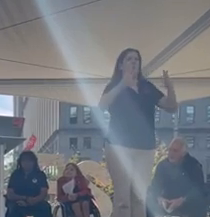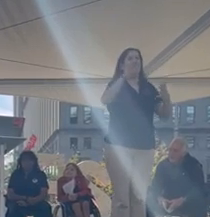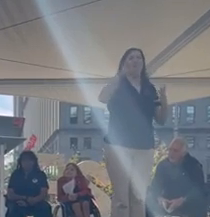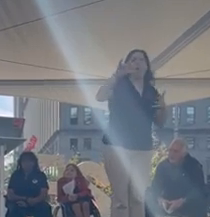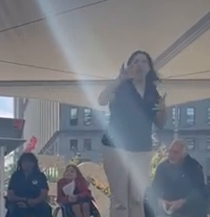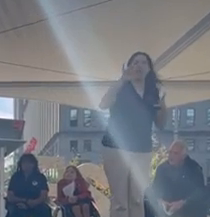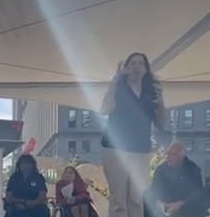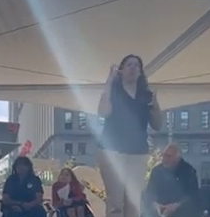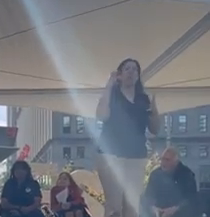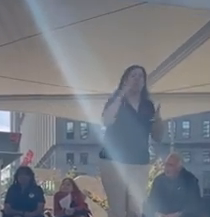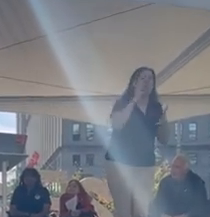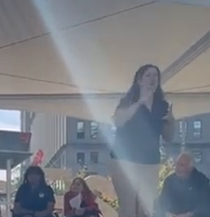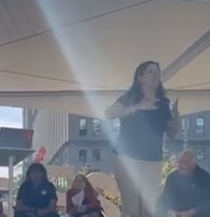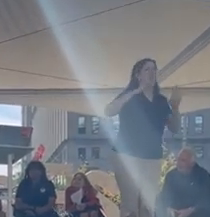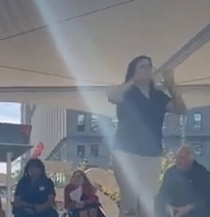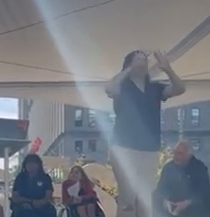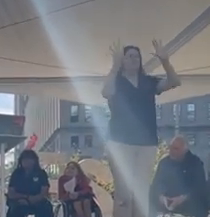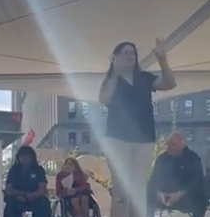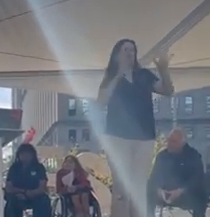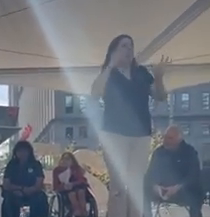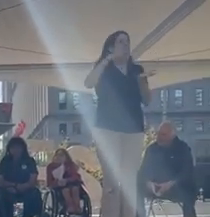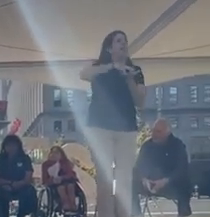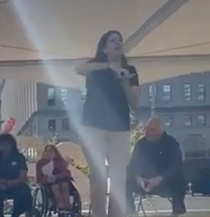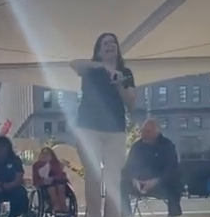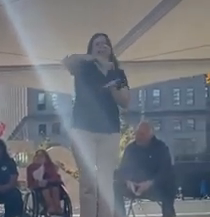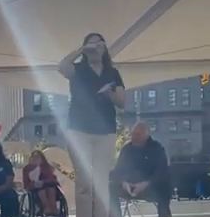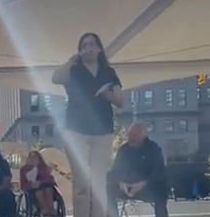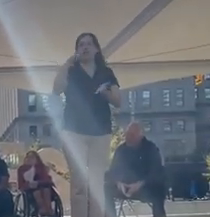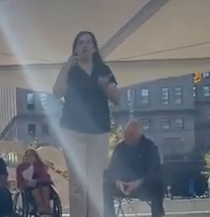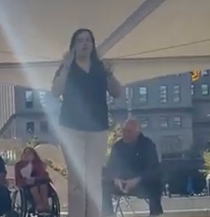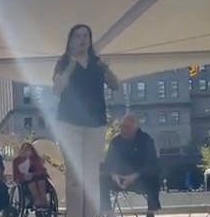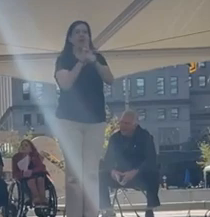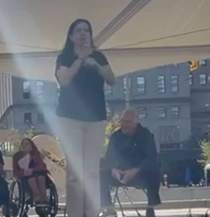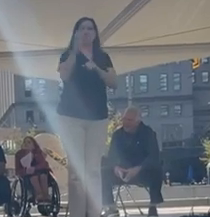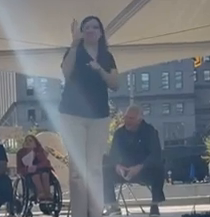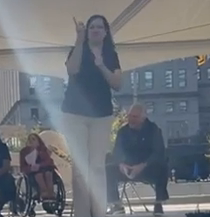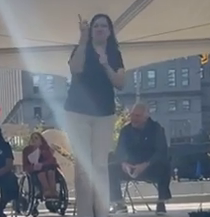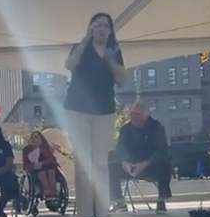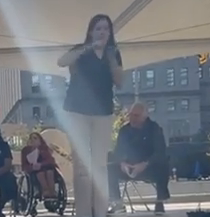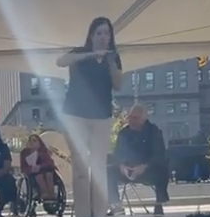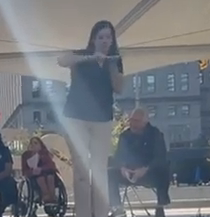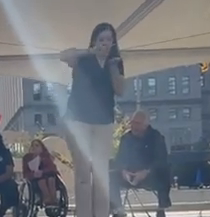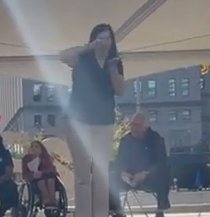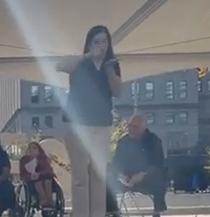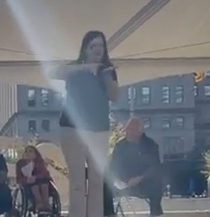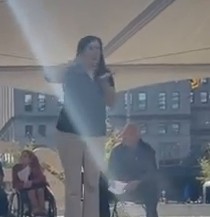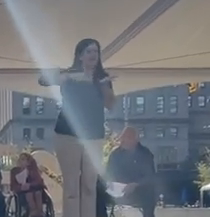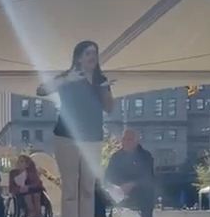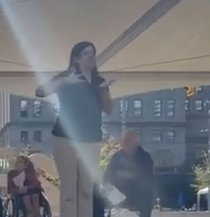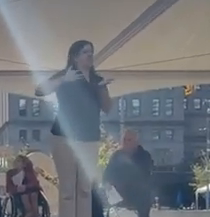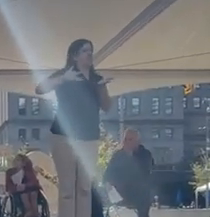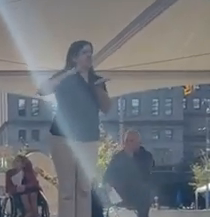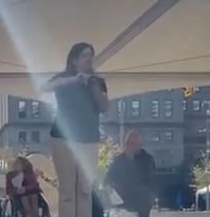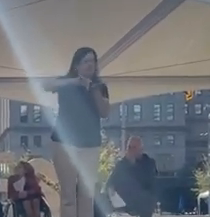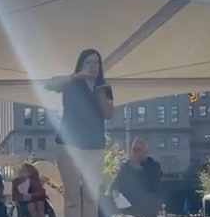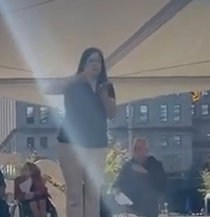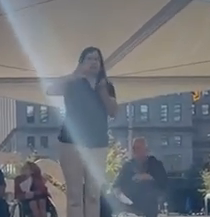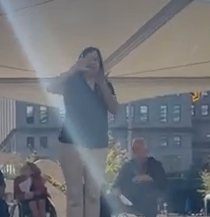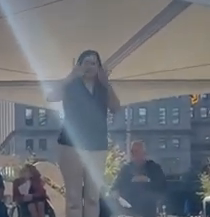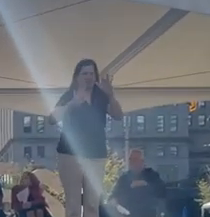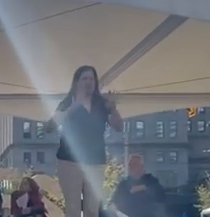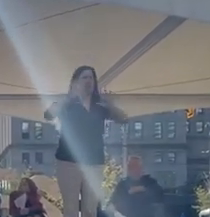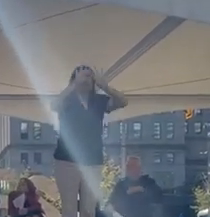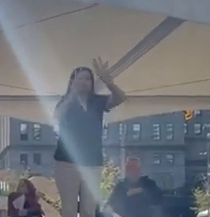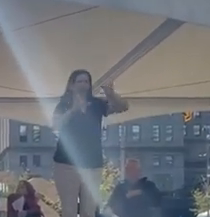that are thick and sumptuous like cakes. You can take your finger and it peeks up. You can touch my paintings. You can